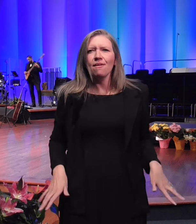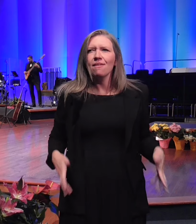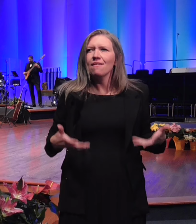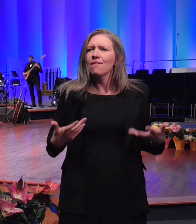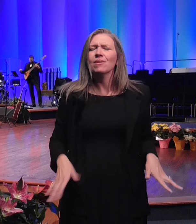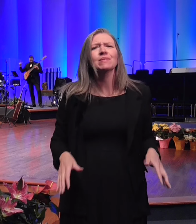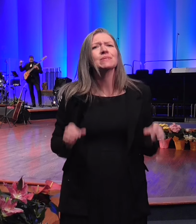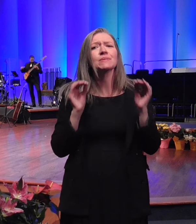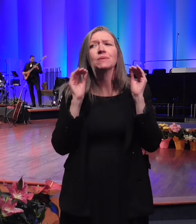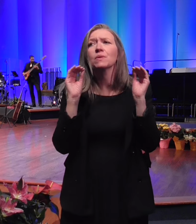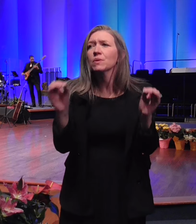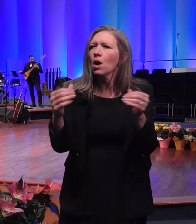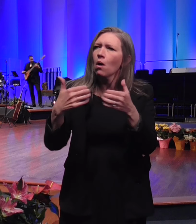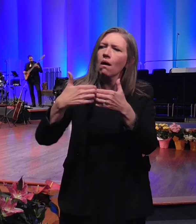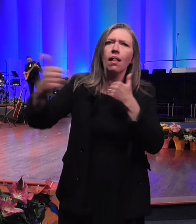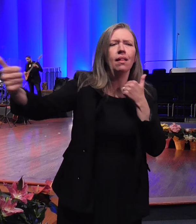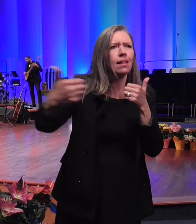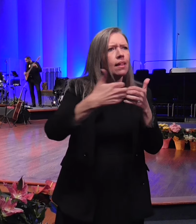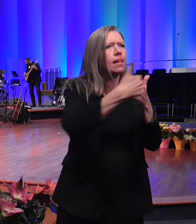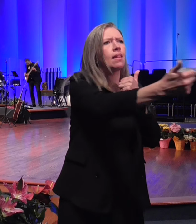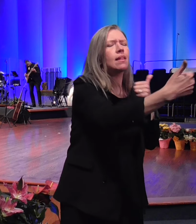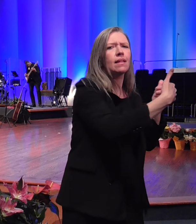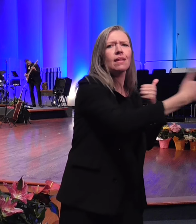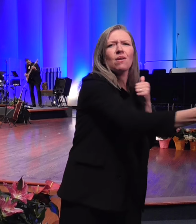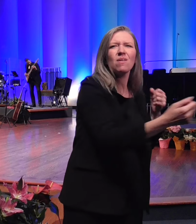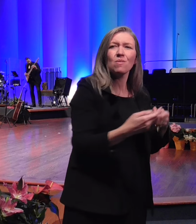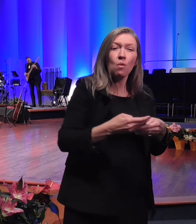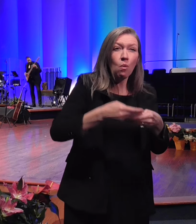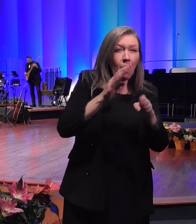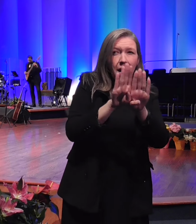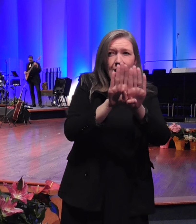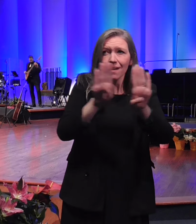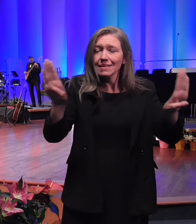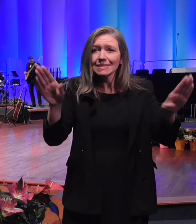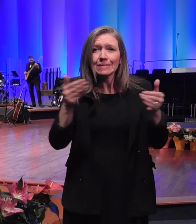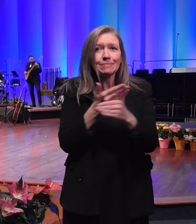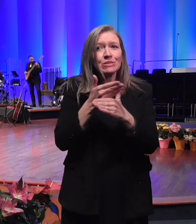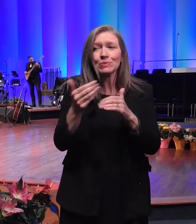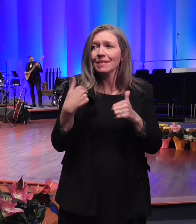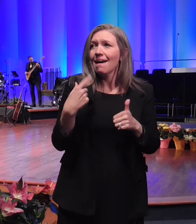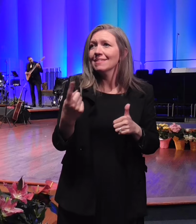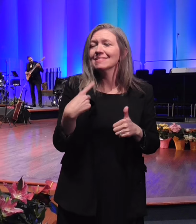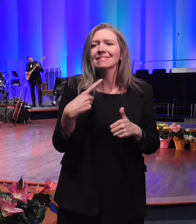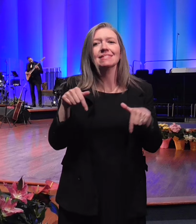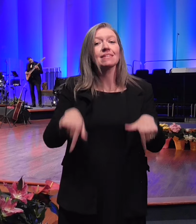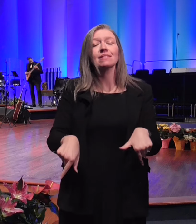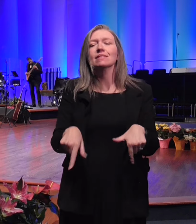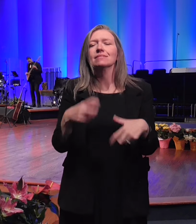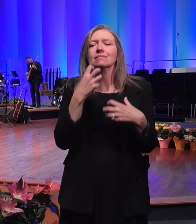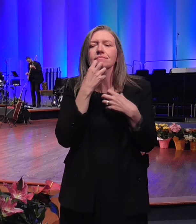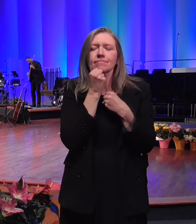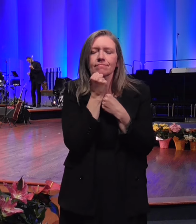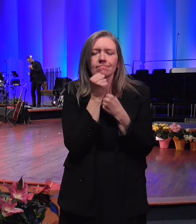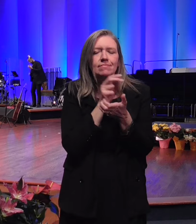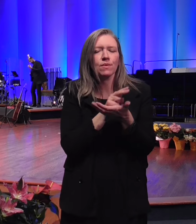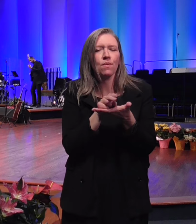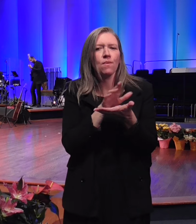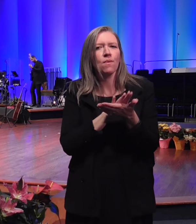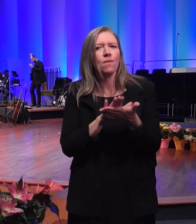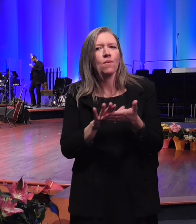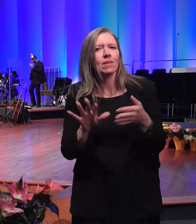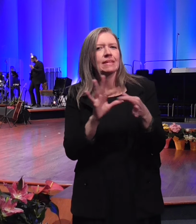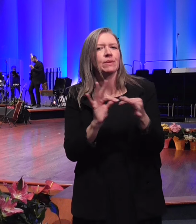there are no walls in between you and me, and there's a holy